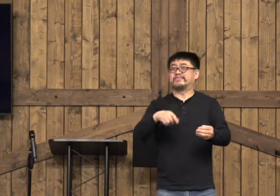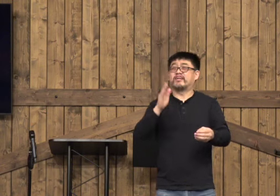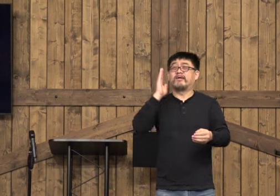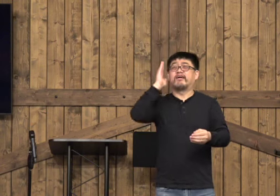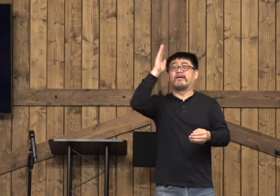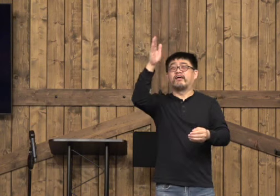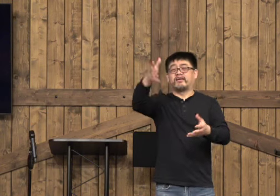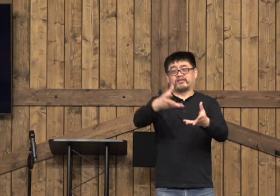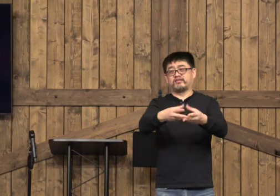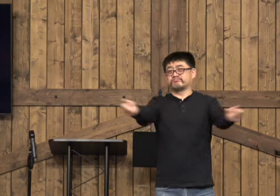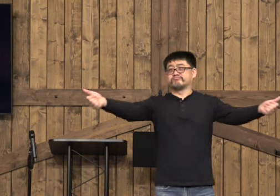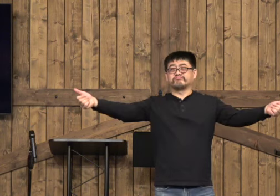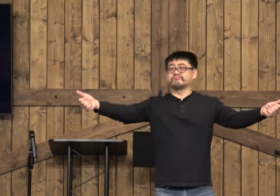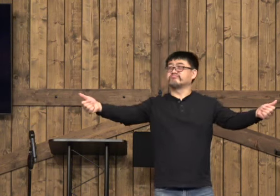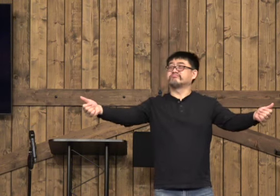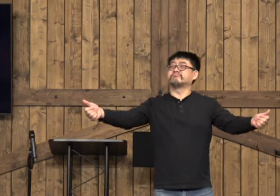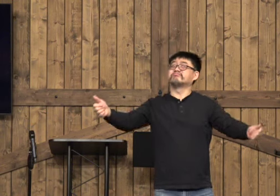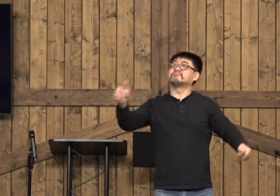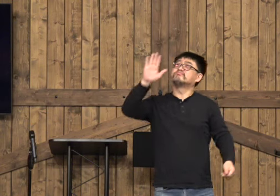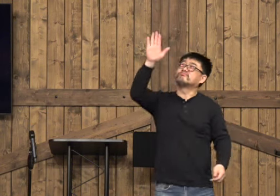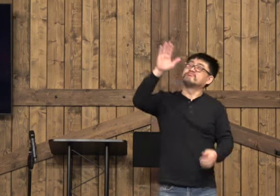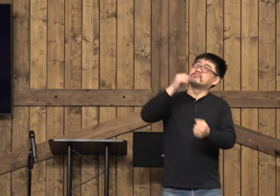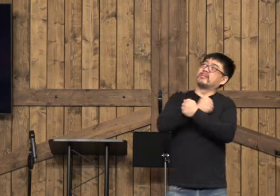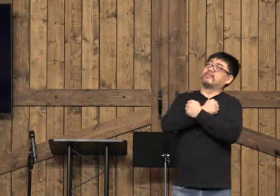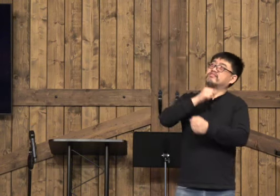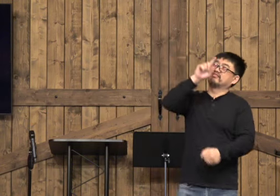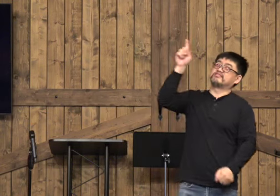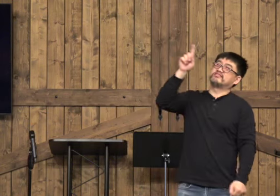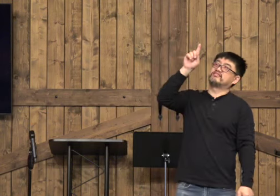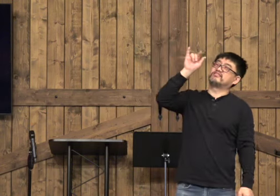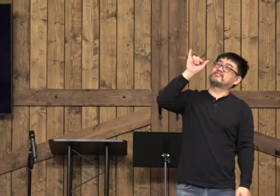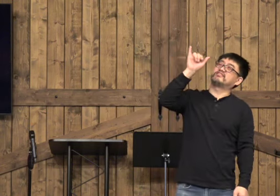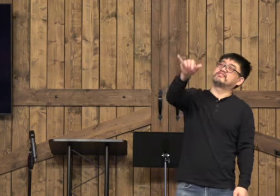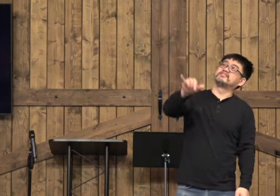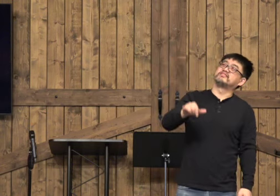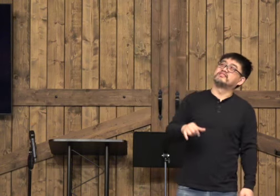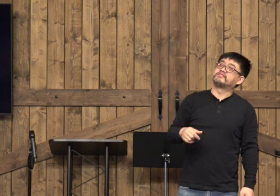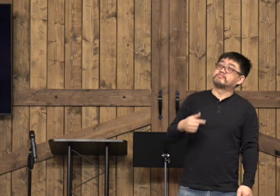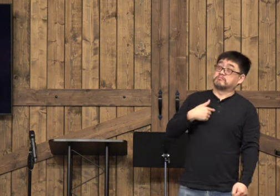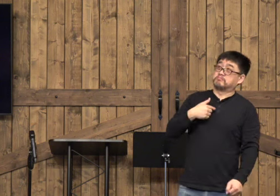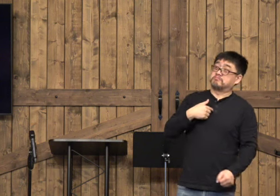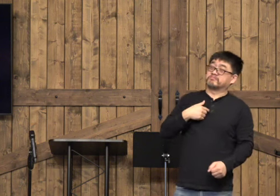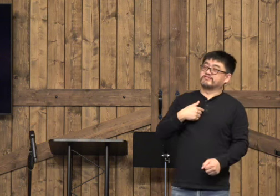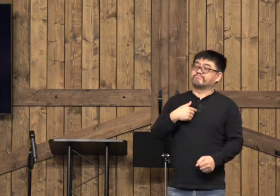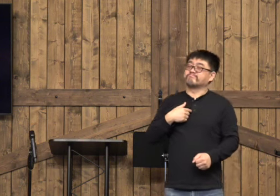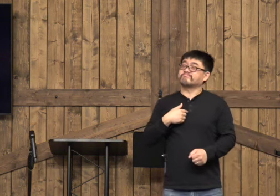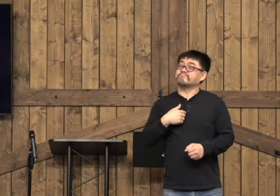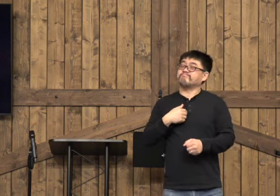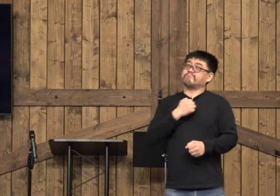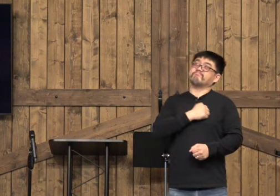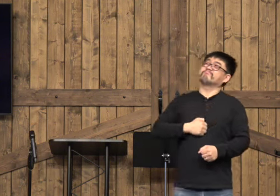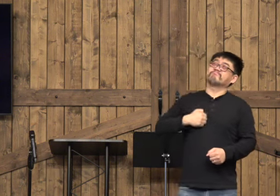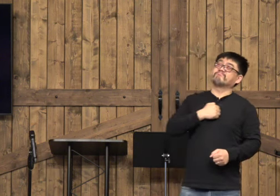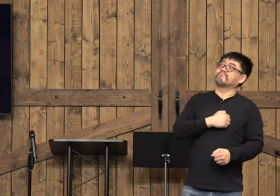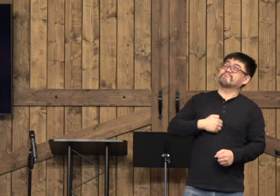we don't want to try to add more things you're on the earth that will save your way and make sure you want to focus on